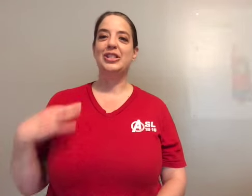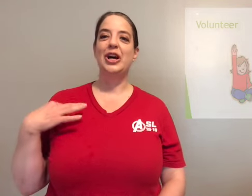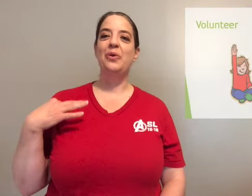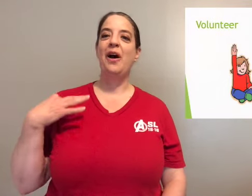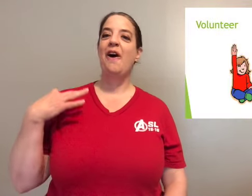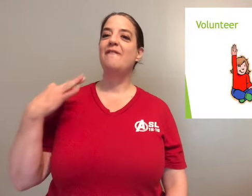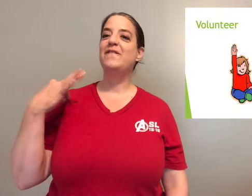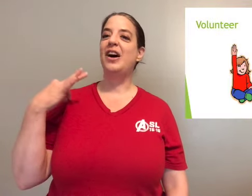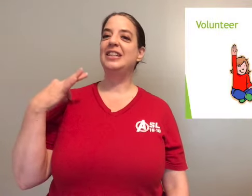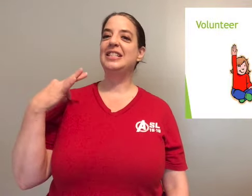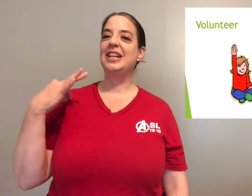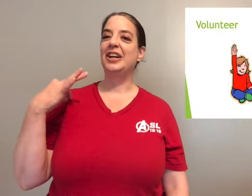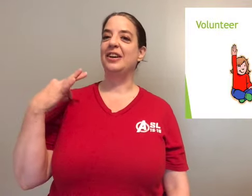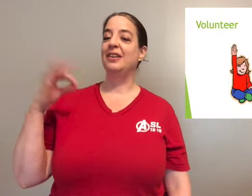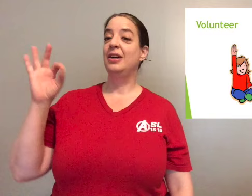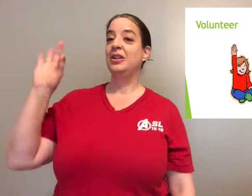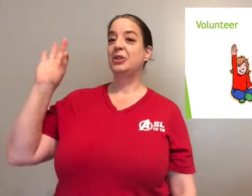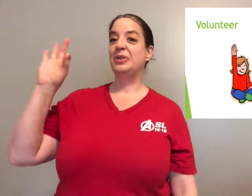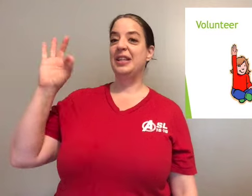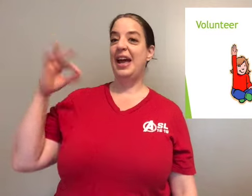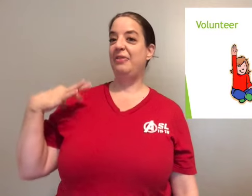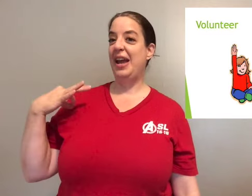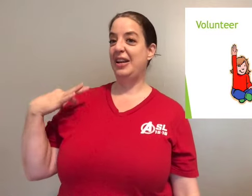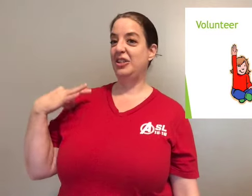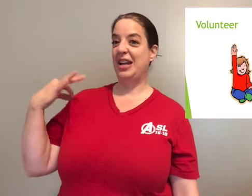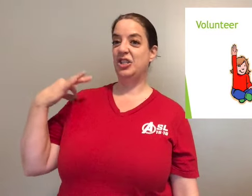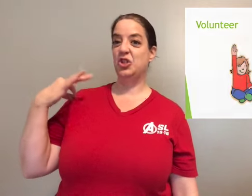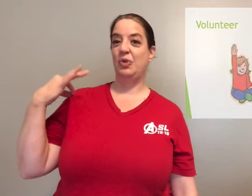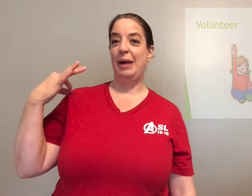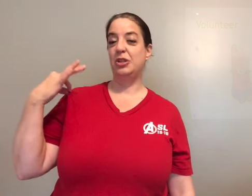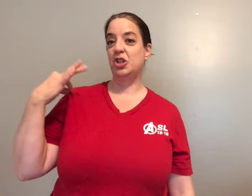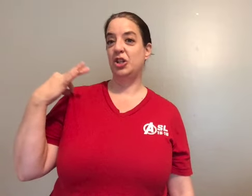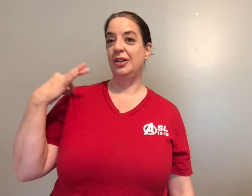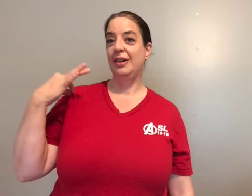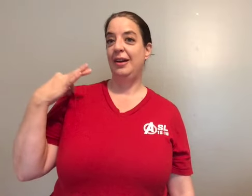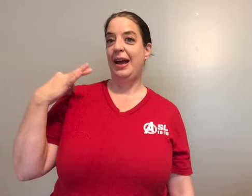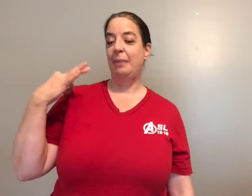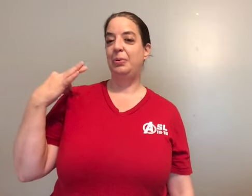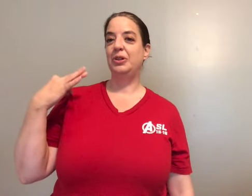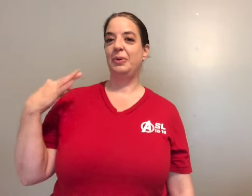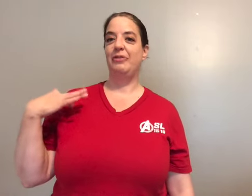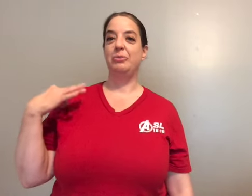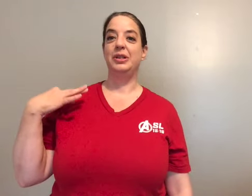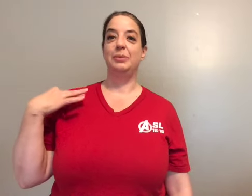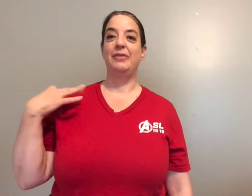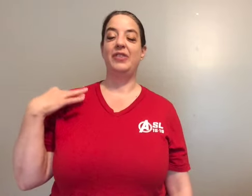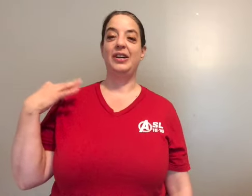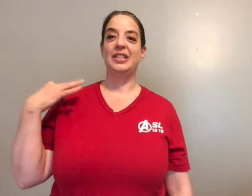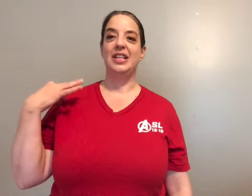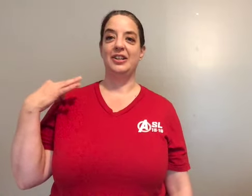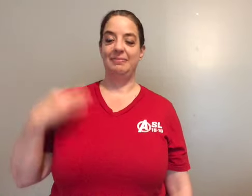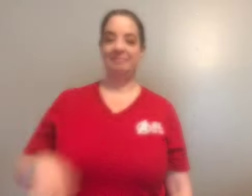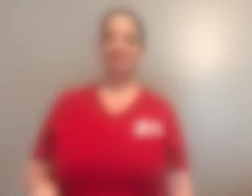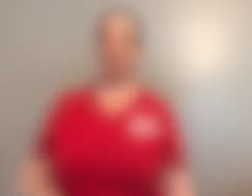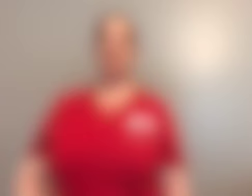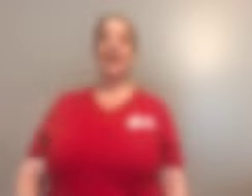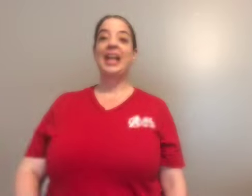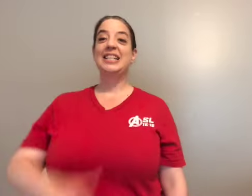know, volunteer. So it's an F hand, you kind of just grab your shirt and pull it away from you a little bit, volunteer.